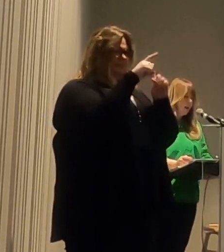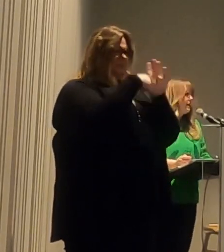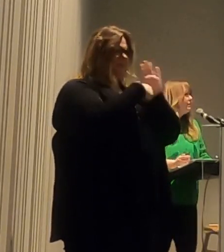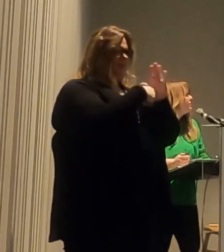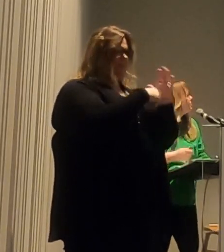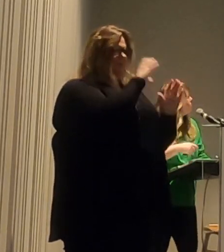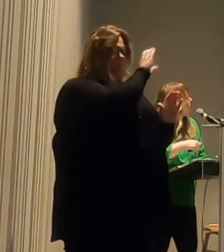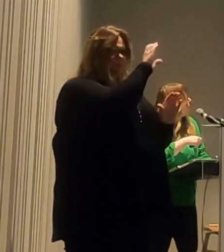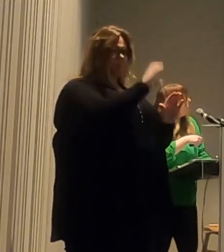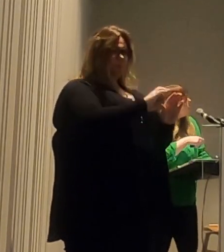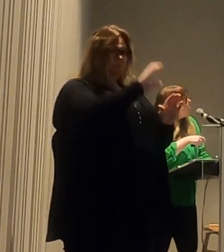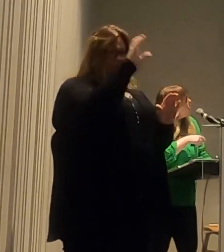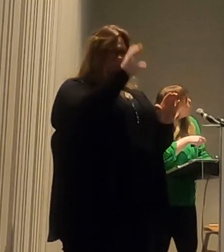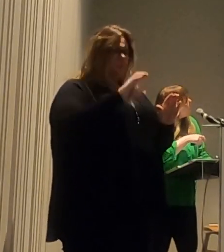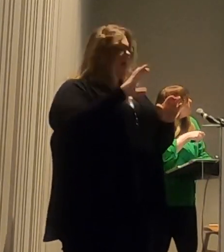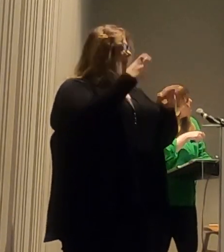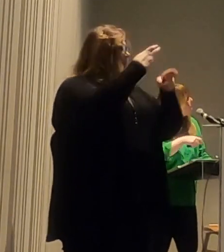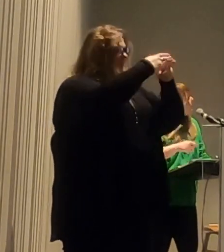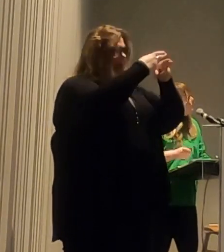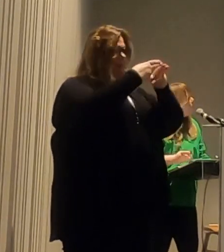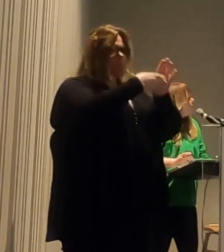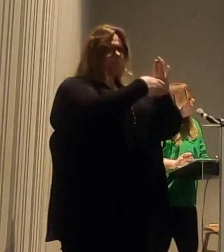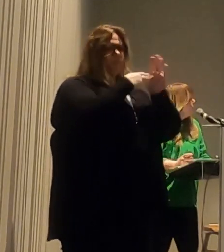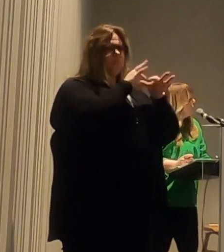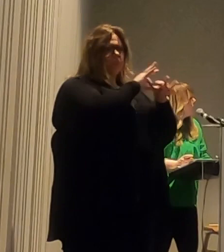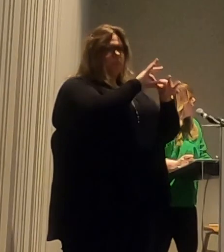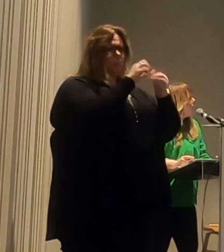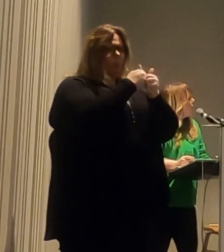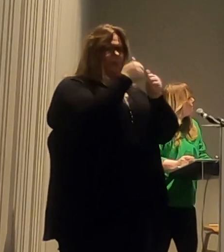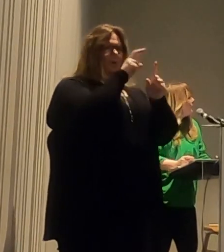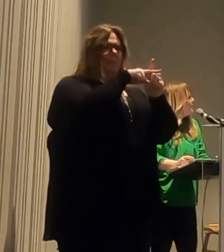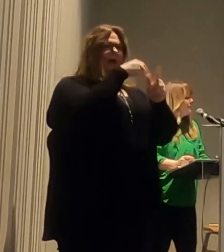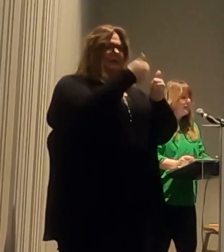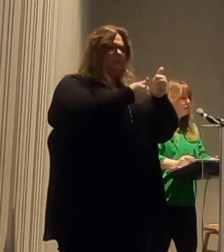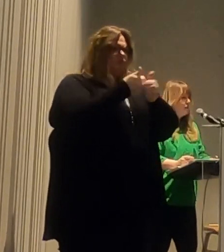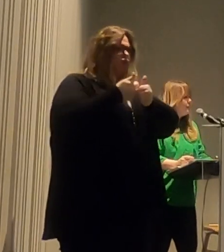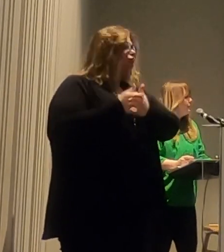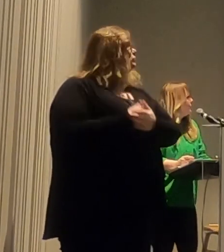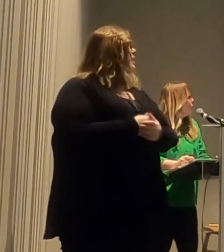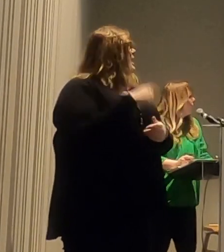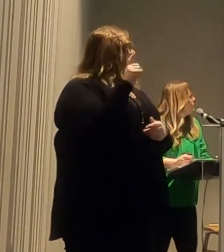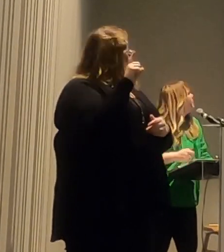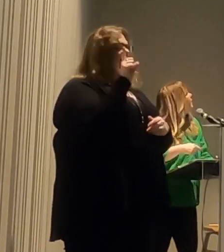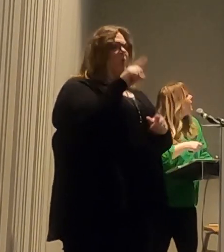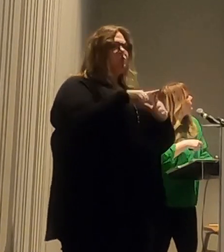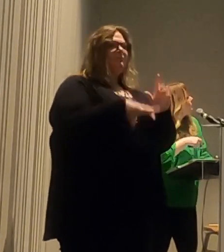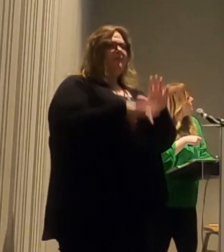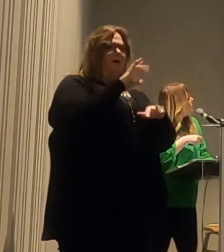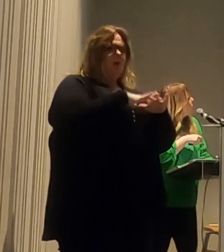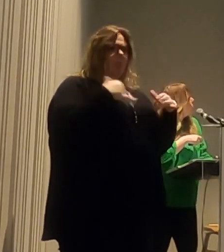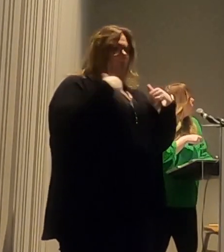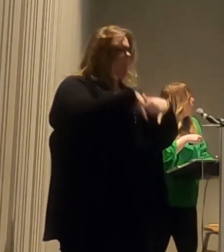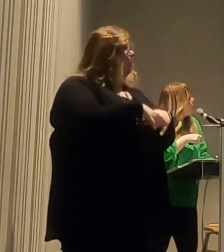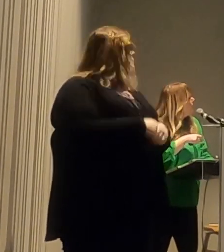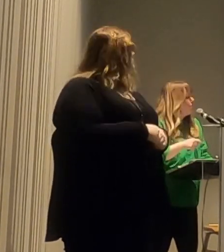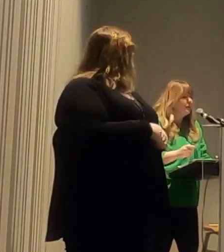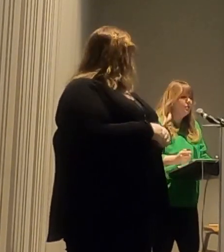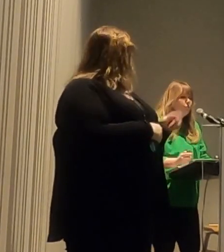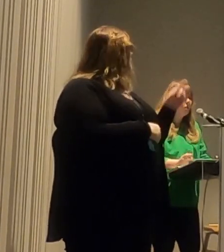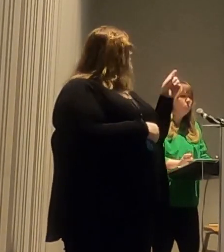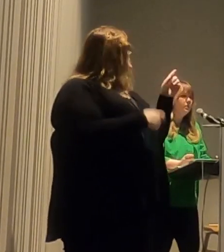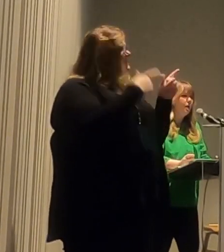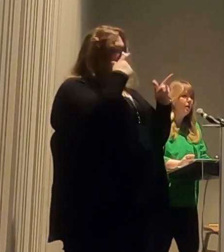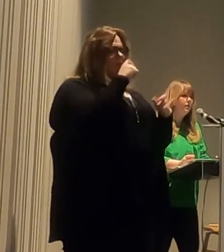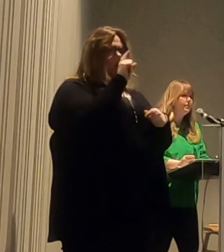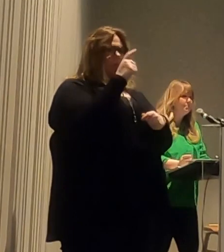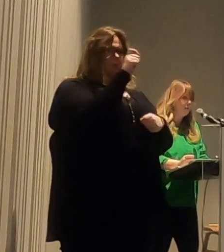counterparts, and I've also circled where you can find them on the robe. But it is interesting to note, I've only circled one, but